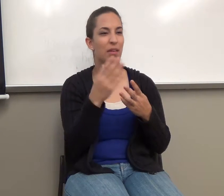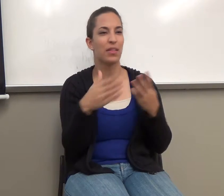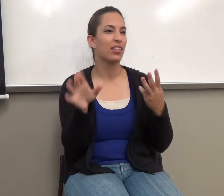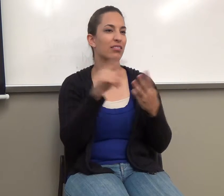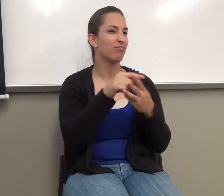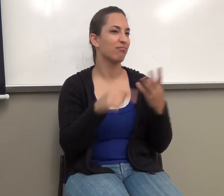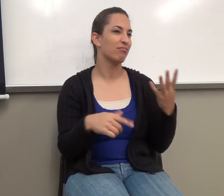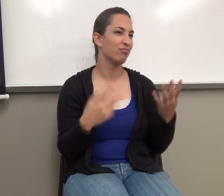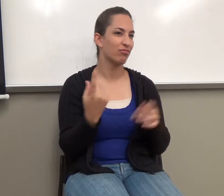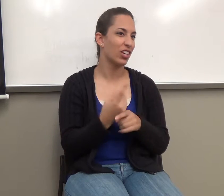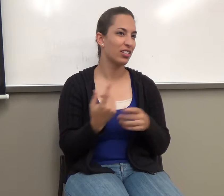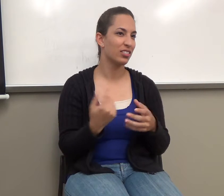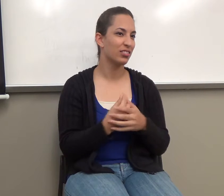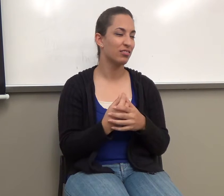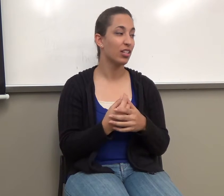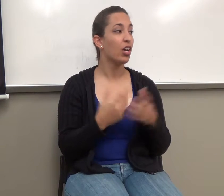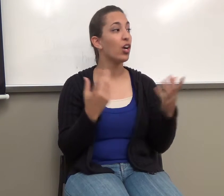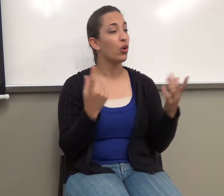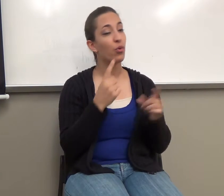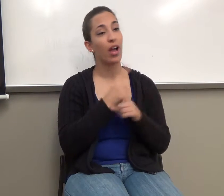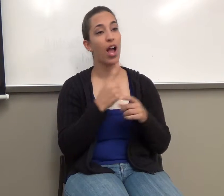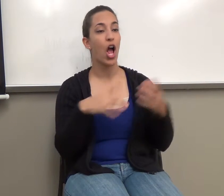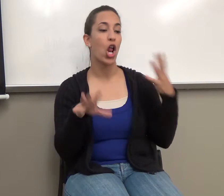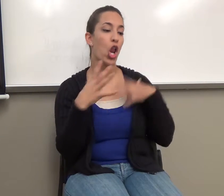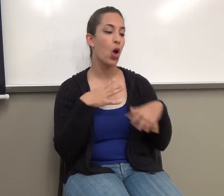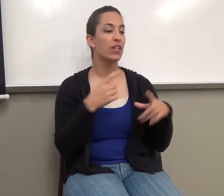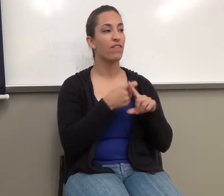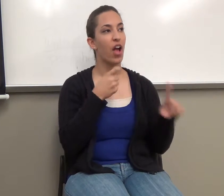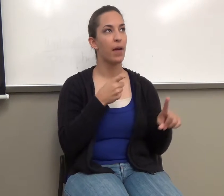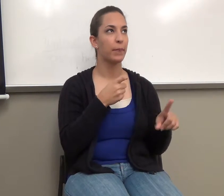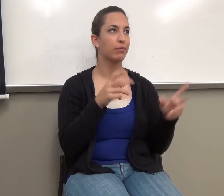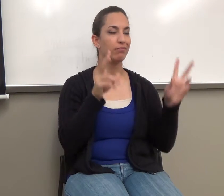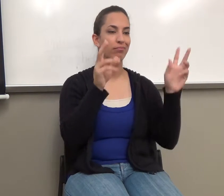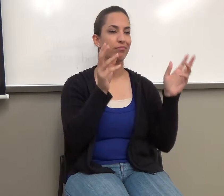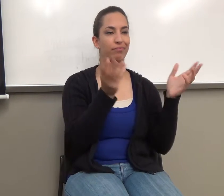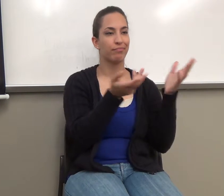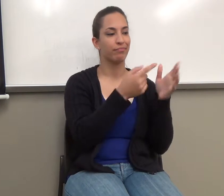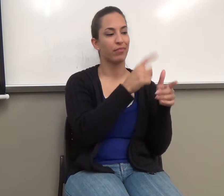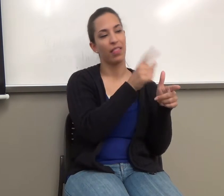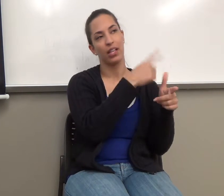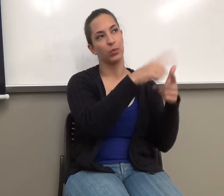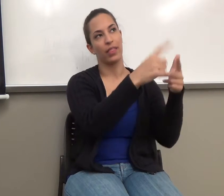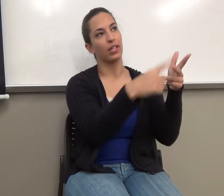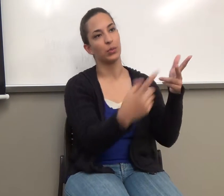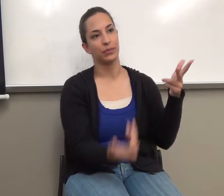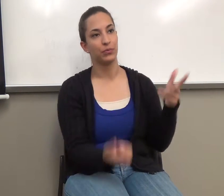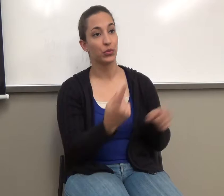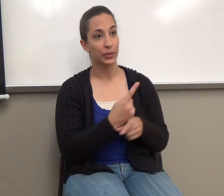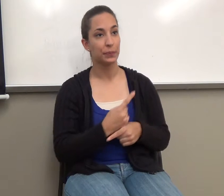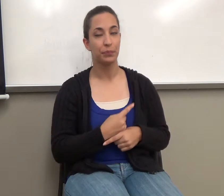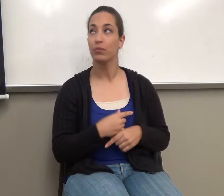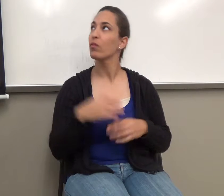as it's from X, Y, and Z. Yeah, exactly. Okay. What about this one? This is